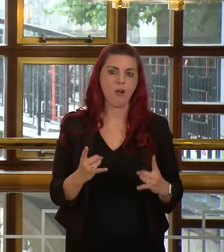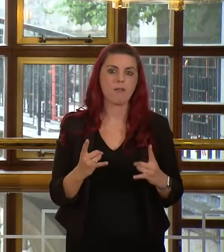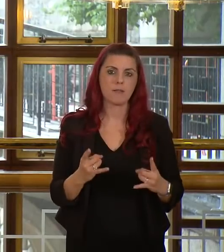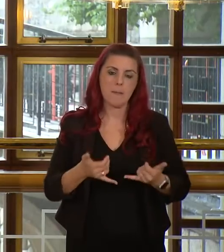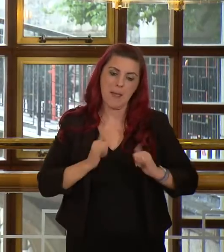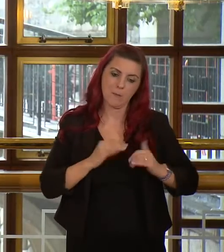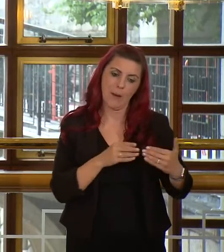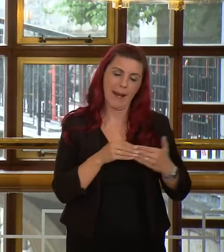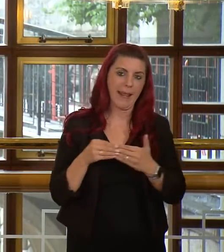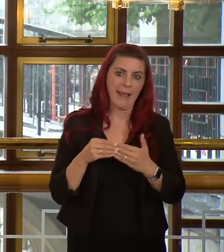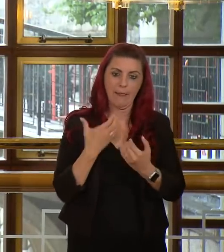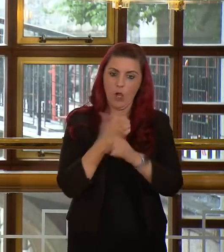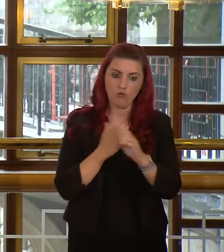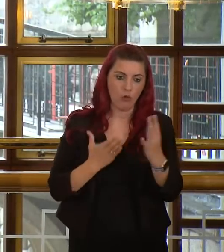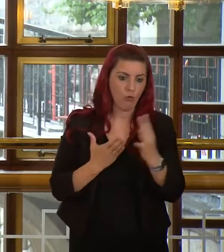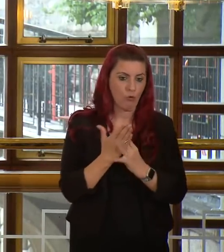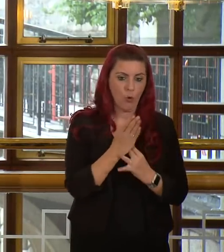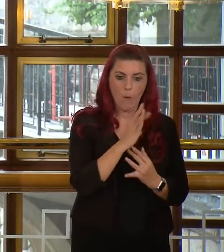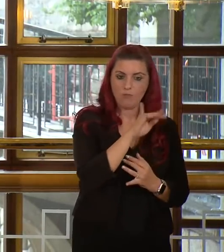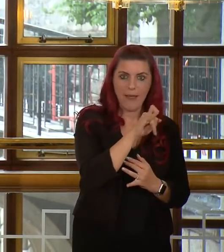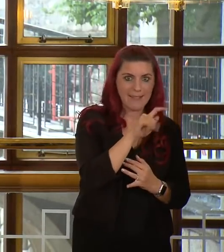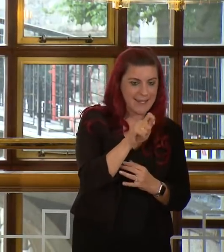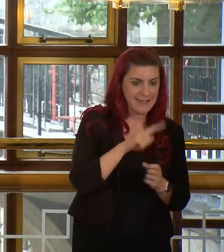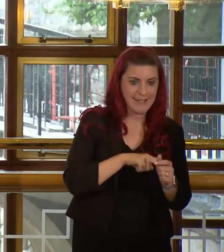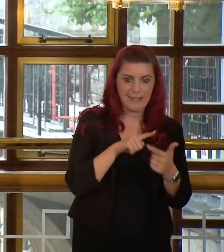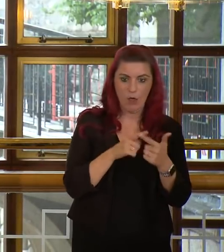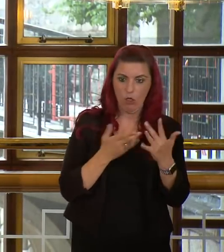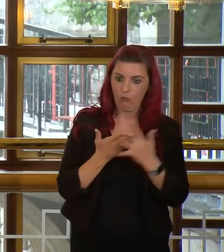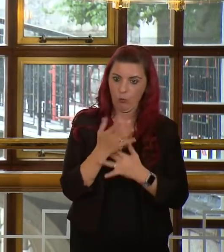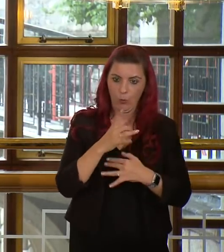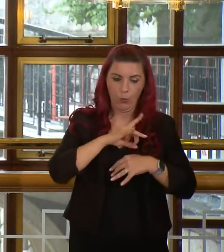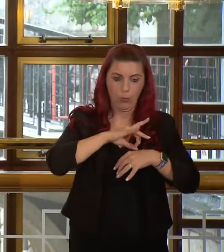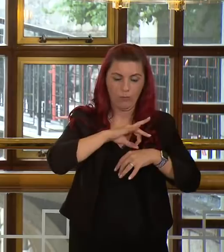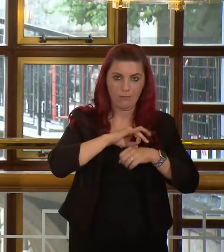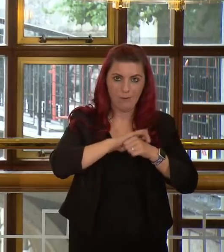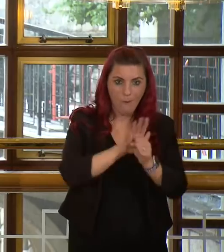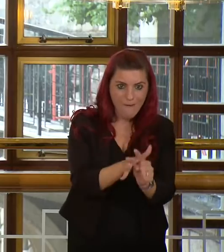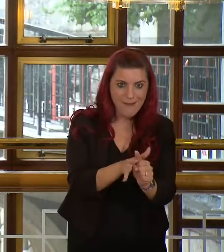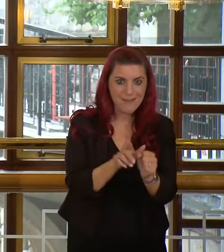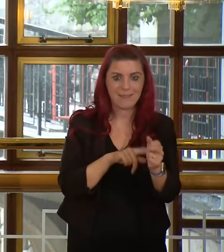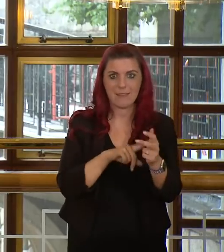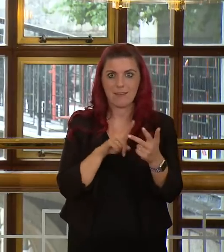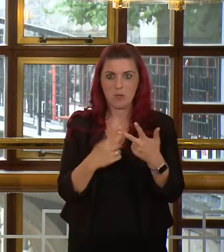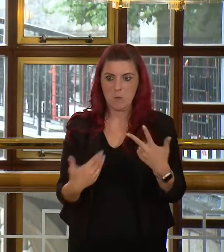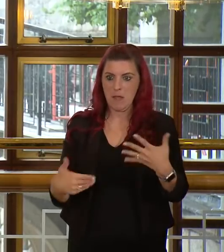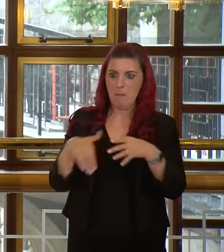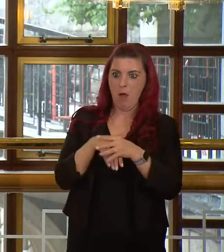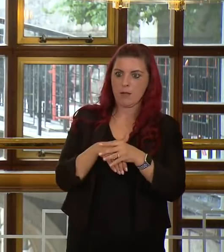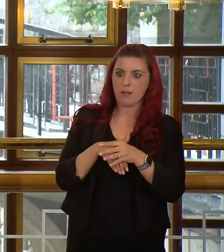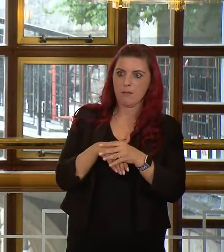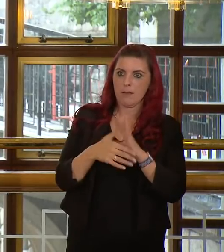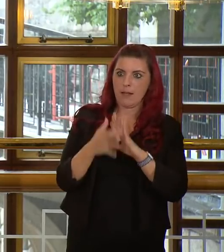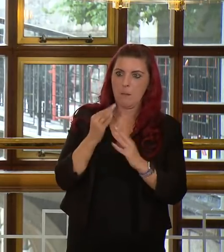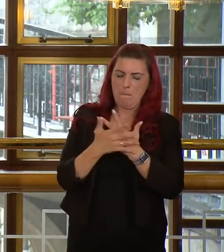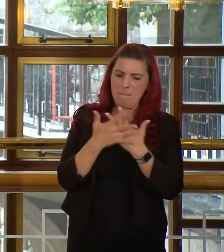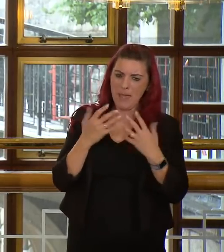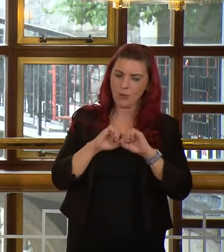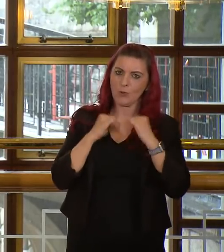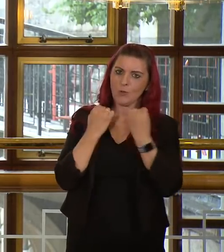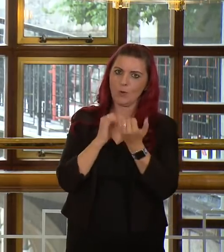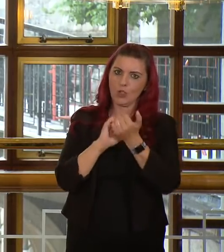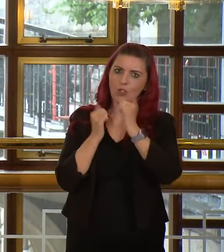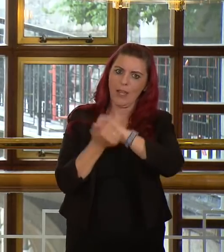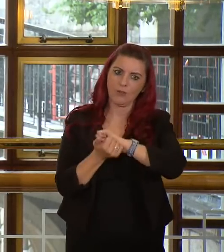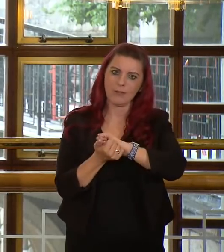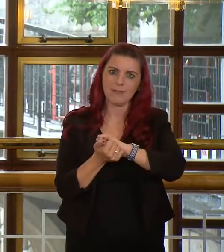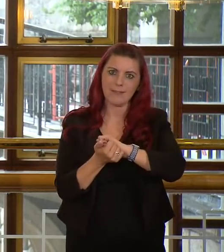lead the country through Brexit, lead the country through this pandemic, to be part of bringing about some major social changes in this country